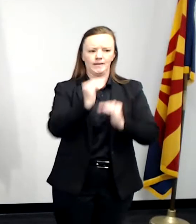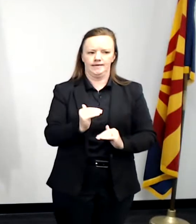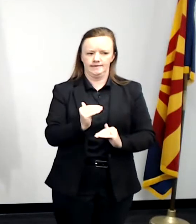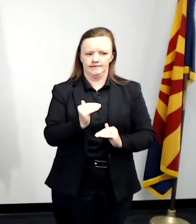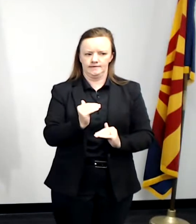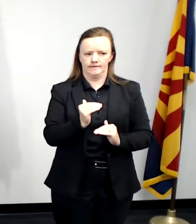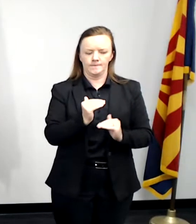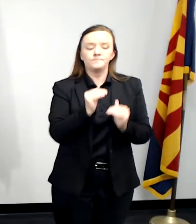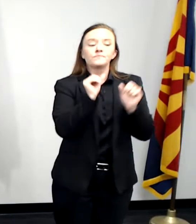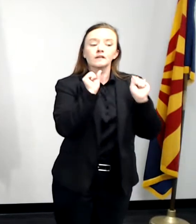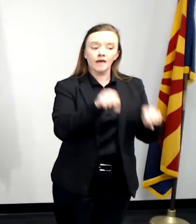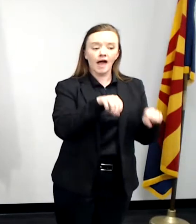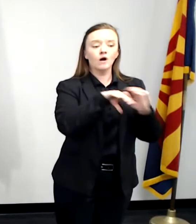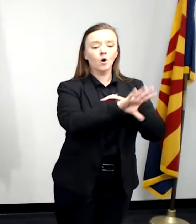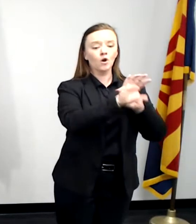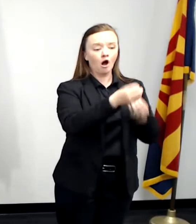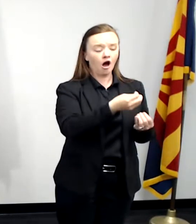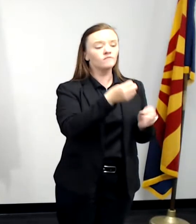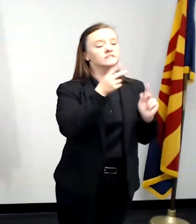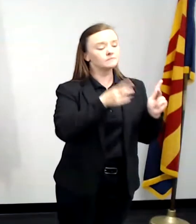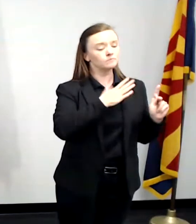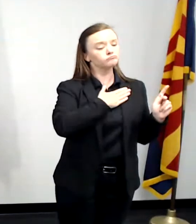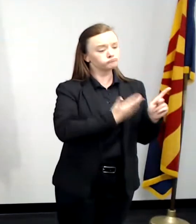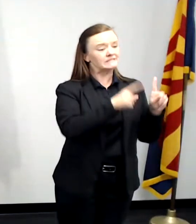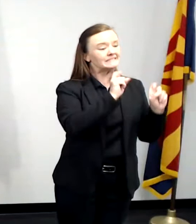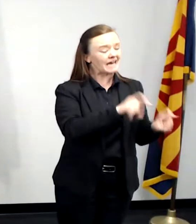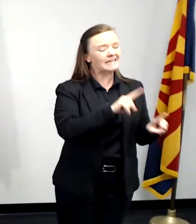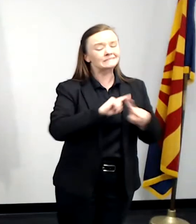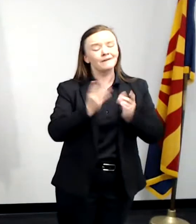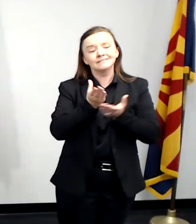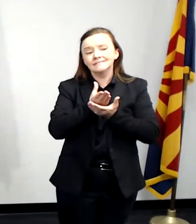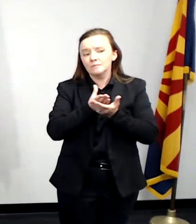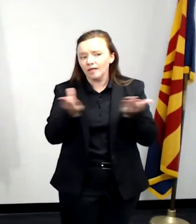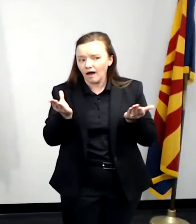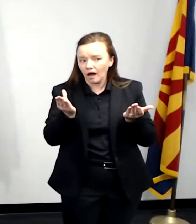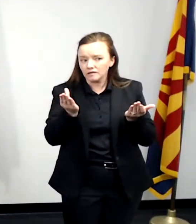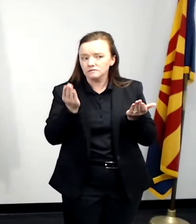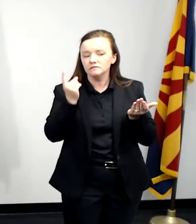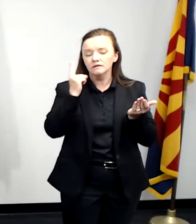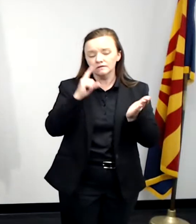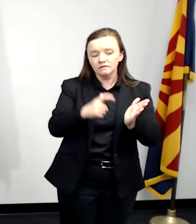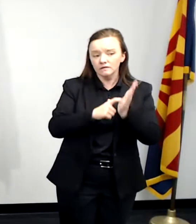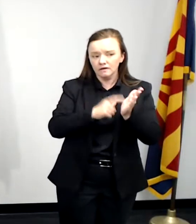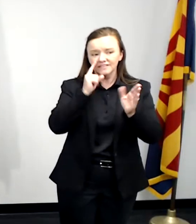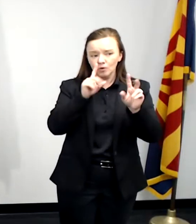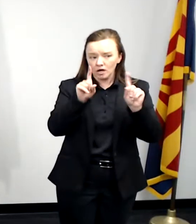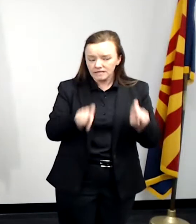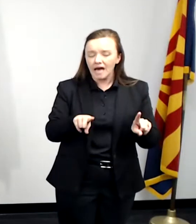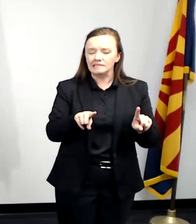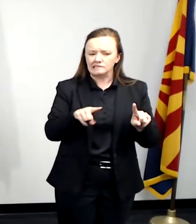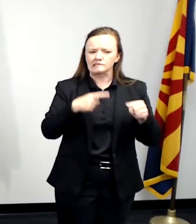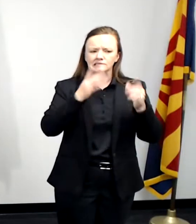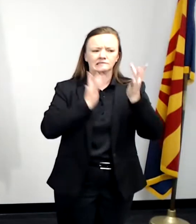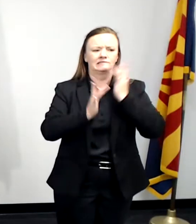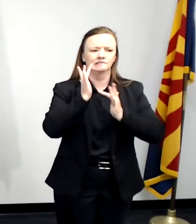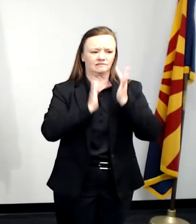out there and available, but those supplies are still harder to come by. But we are seeing